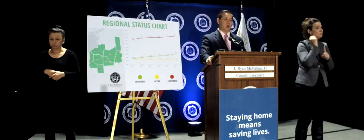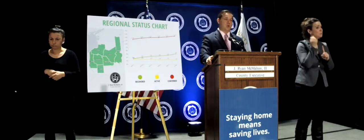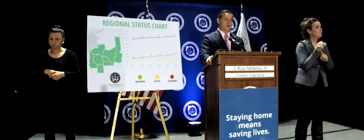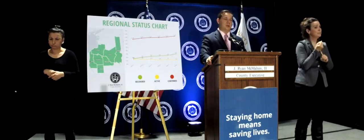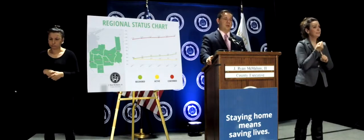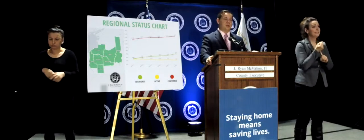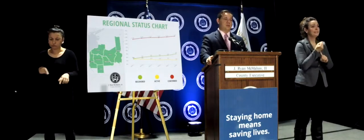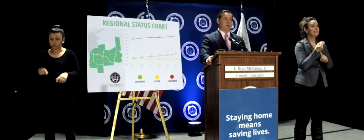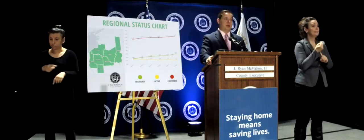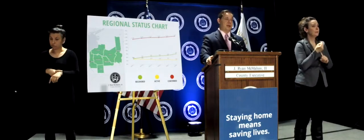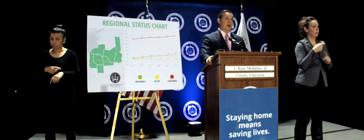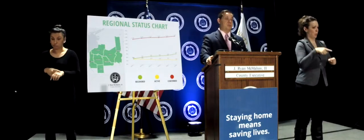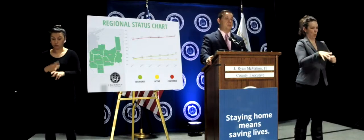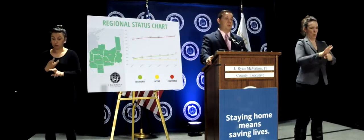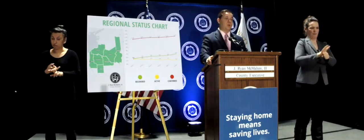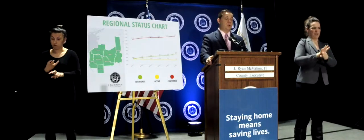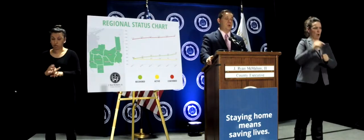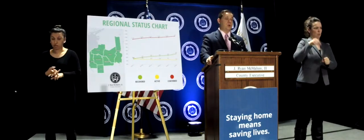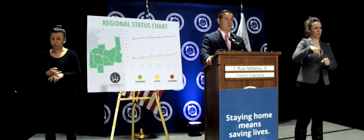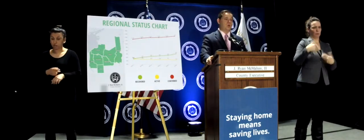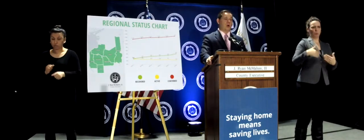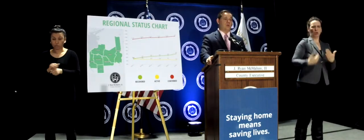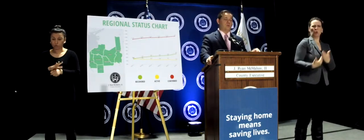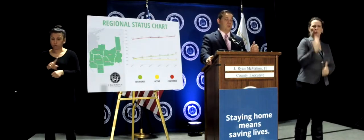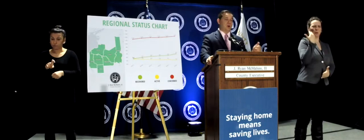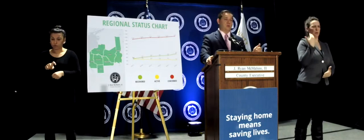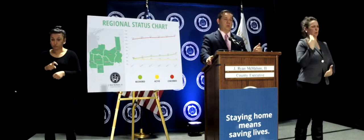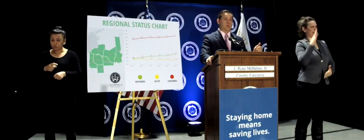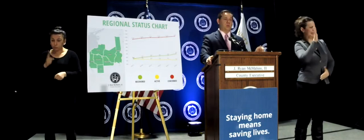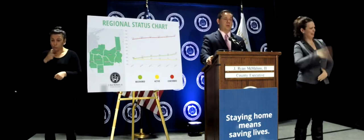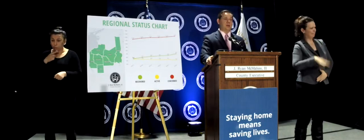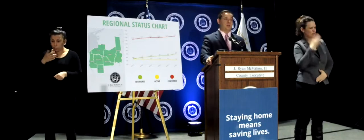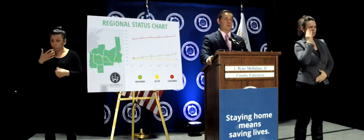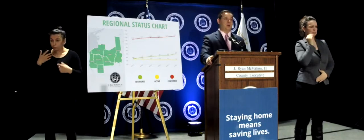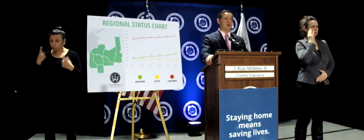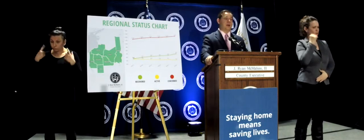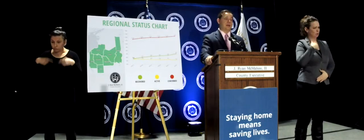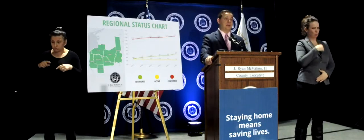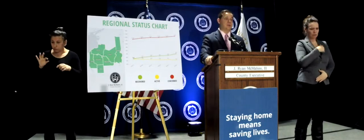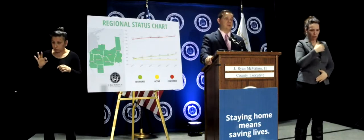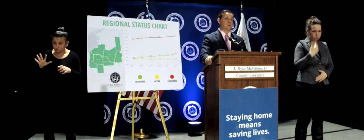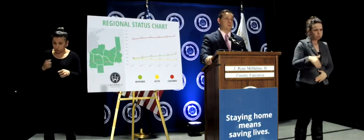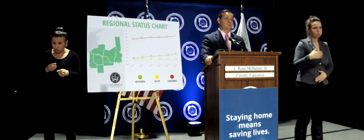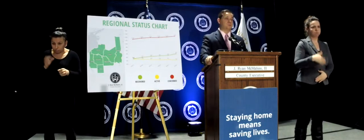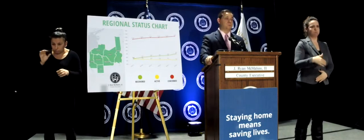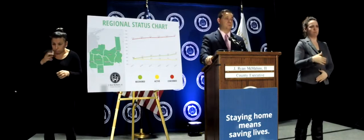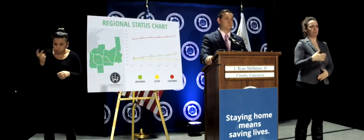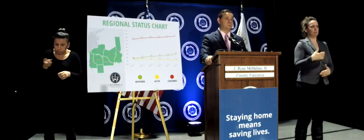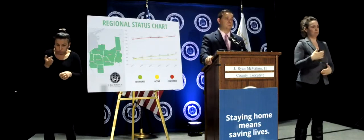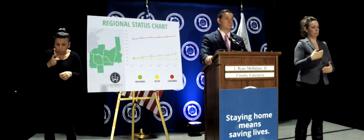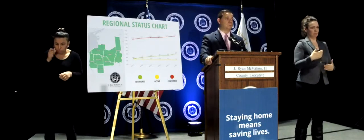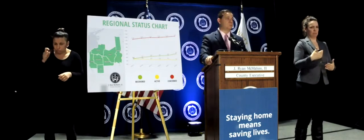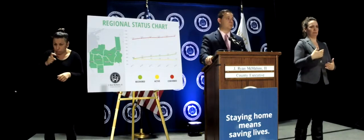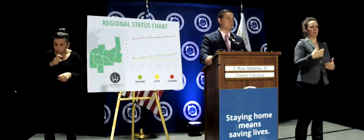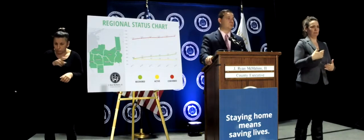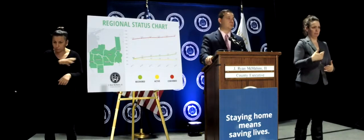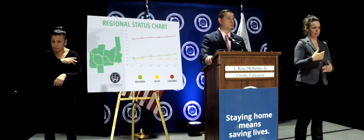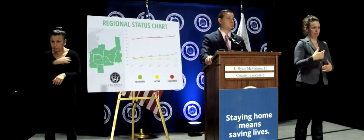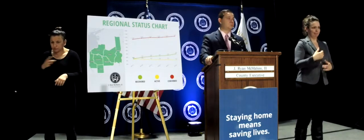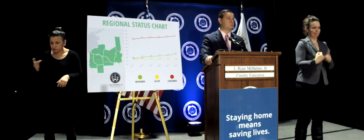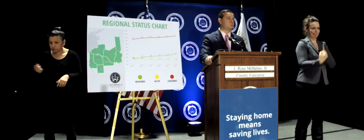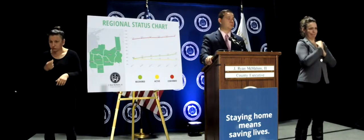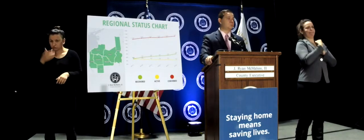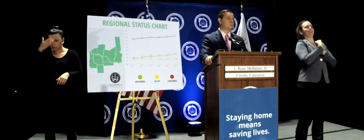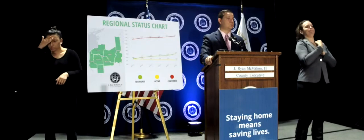especially when COVID is preying on people who are very vulnerable, many of them with underlying conditions. Brian, can these senior